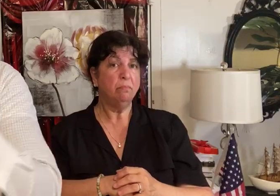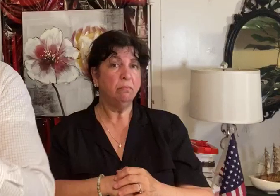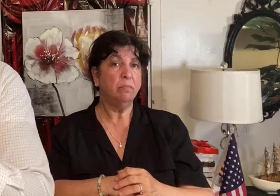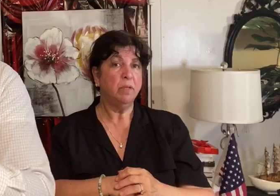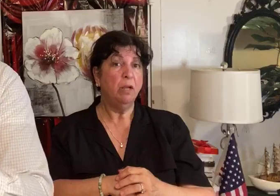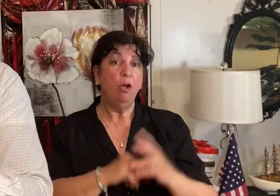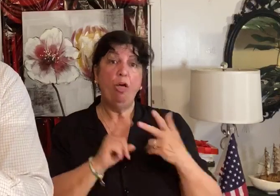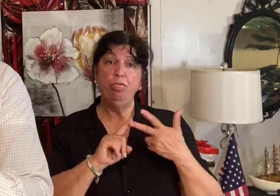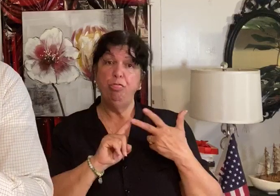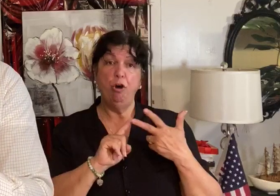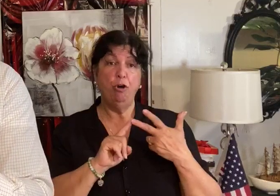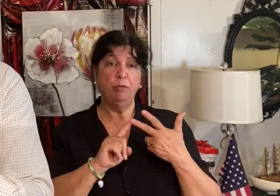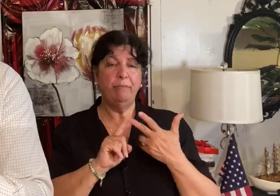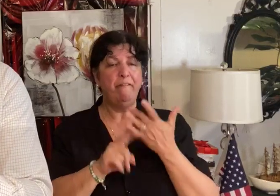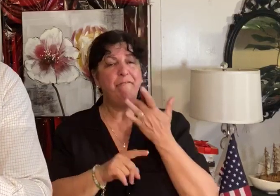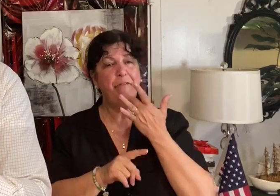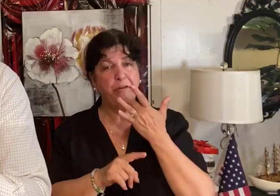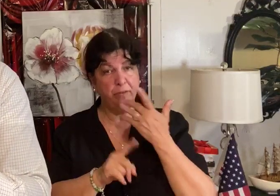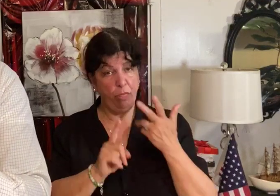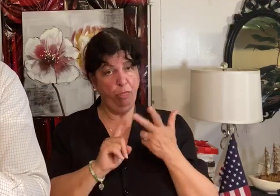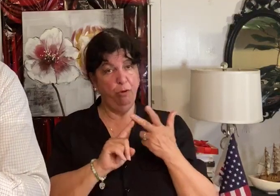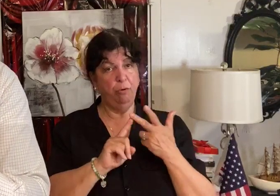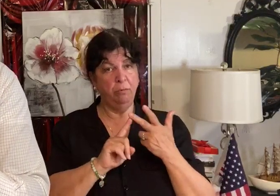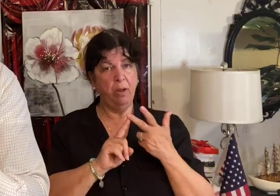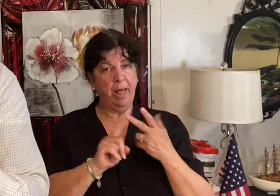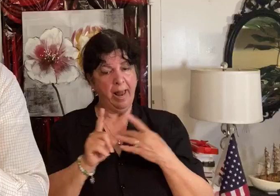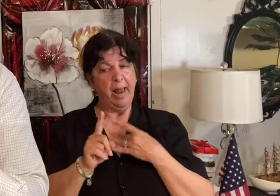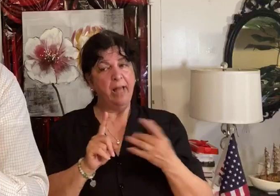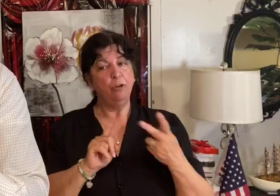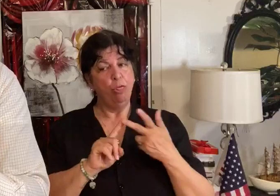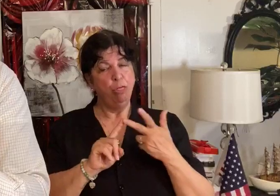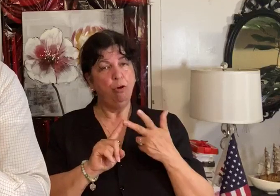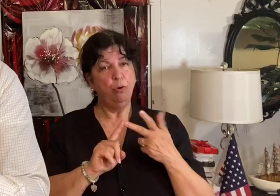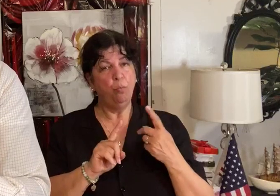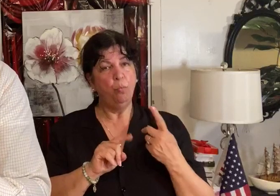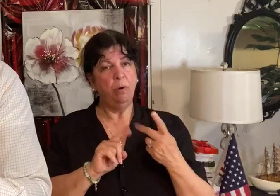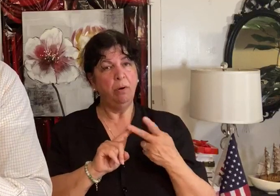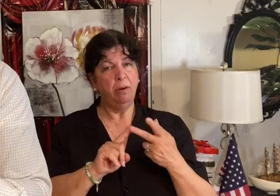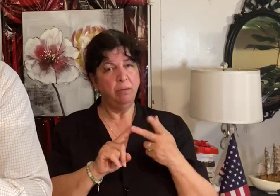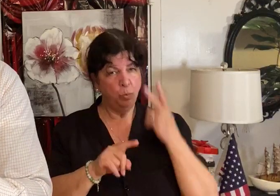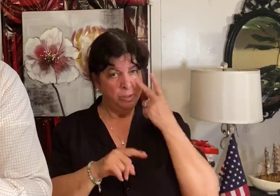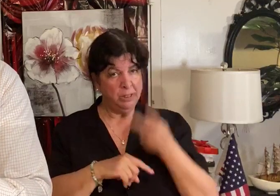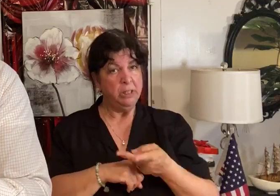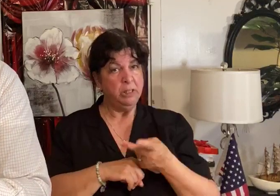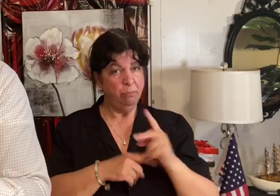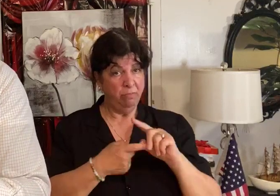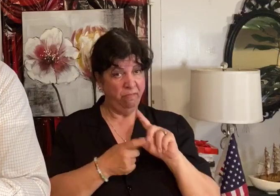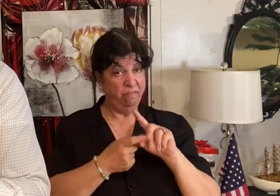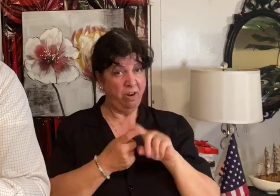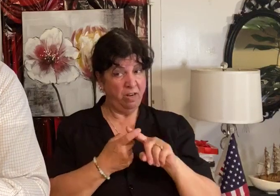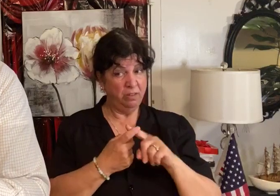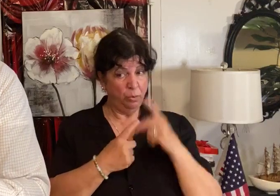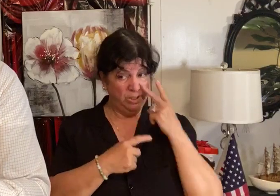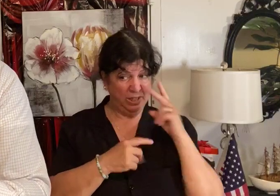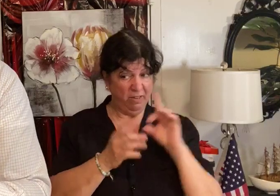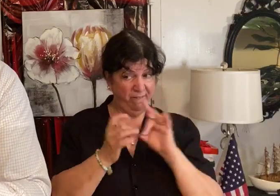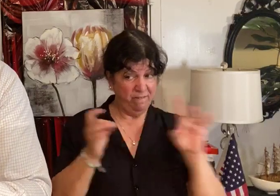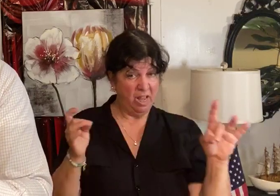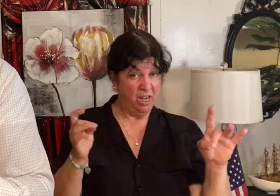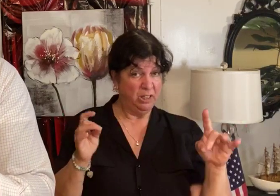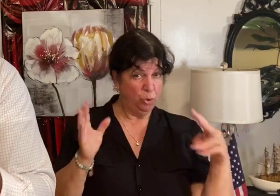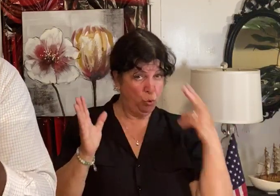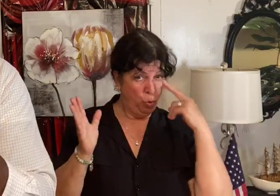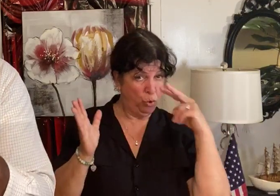That third one is my favorite one, by the way. I like that one. Do you see that? Friends, for those of you following in the